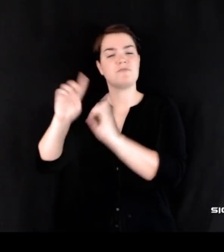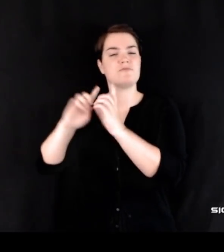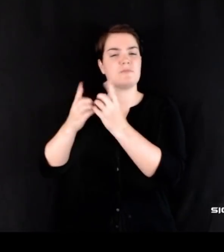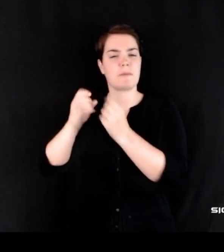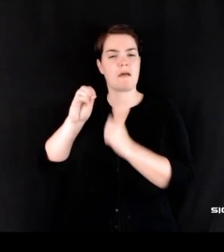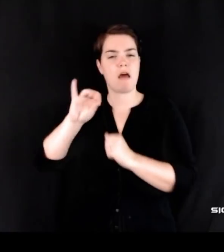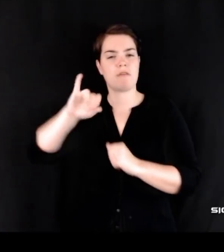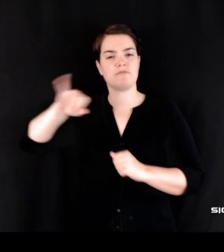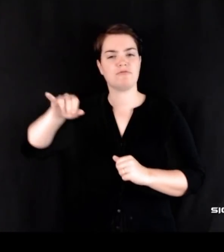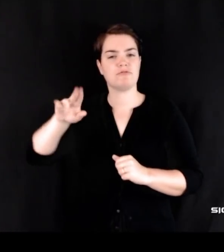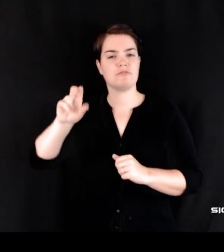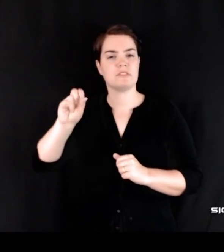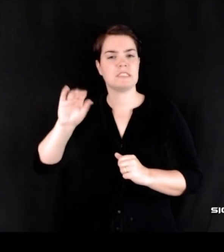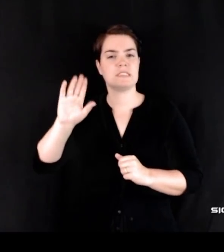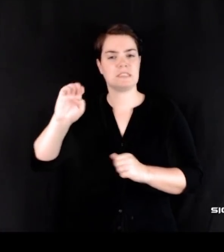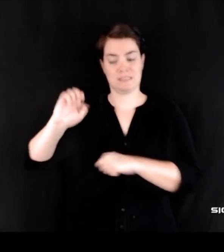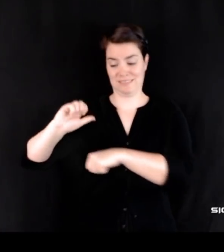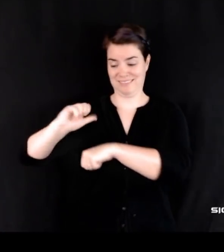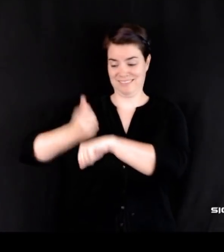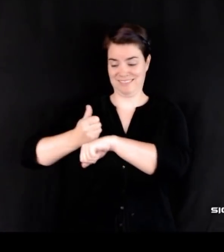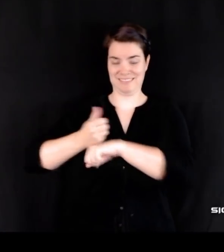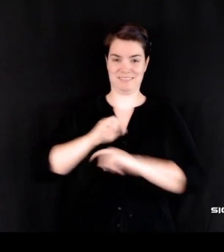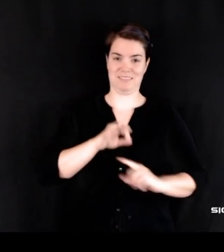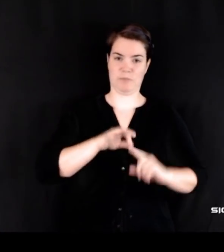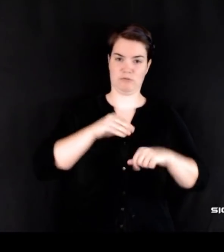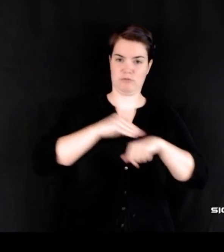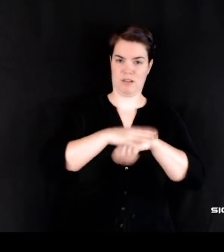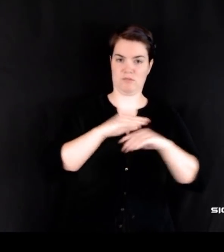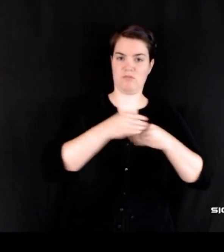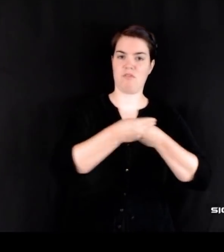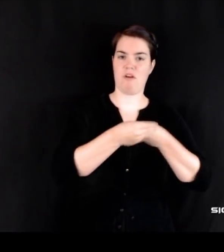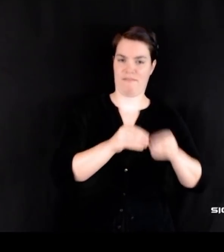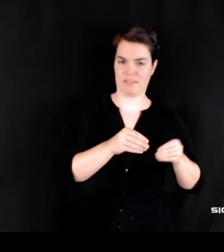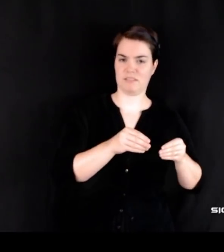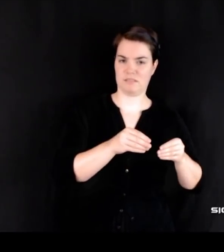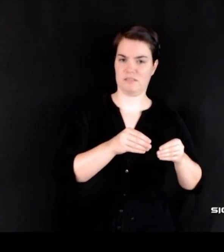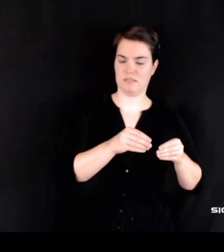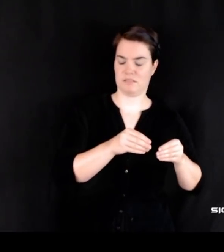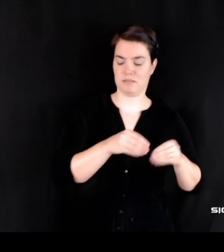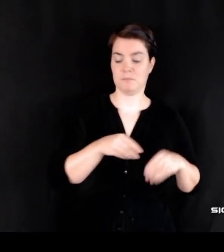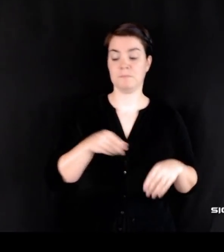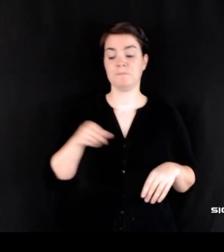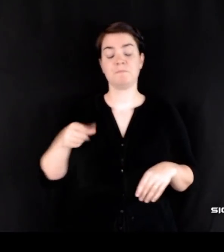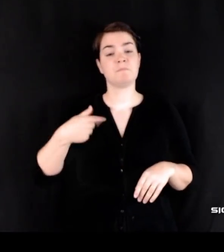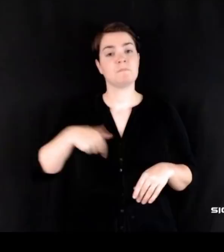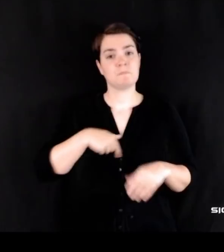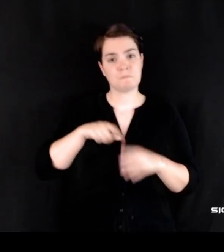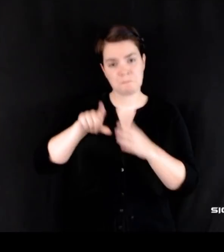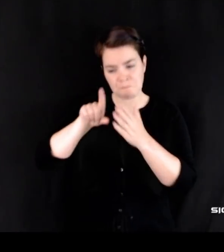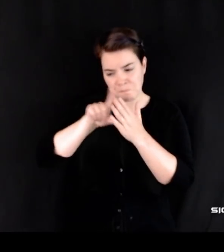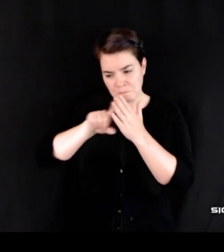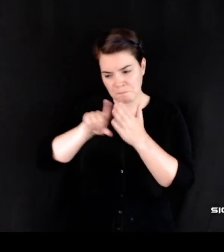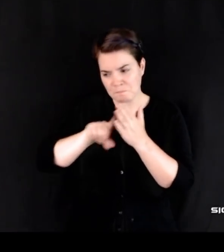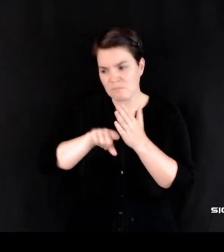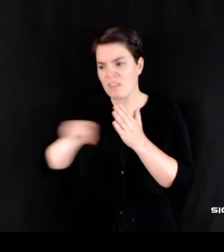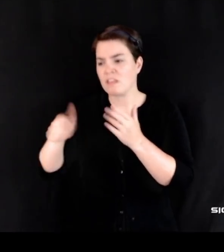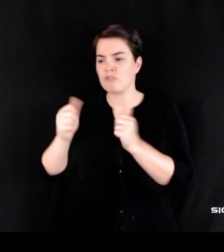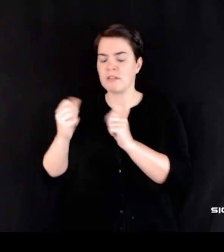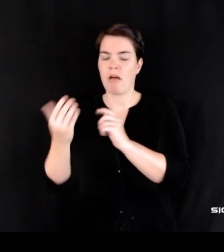established our office. That is also a reason we investigated efforts to obstruct the